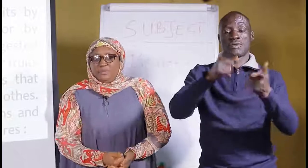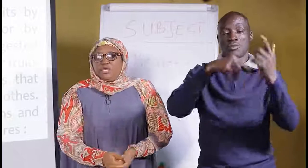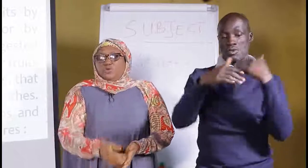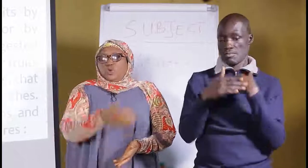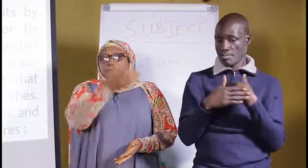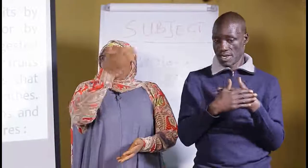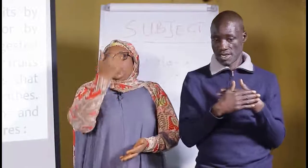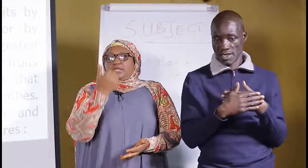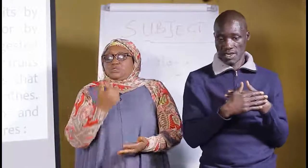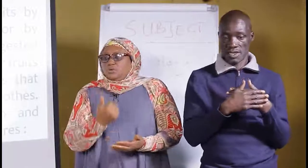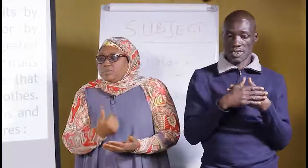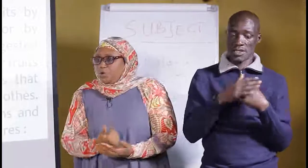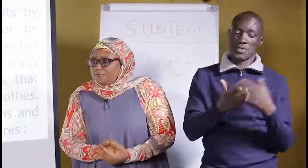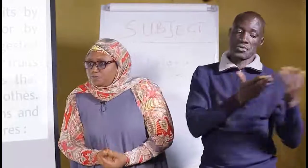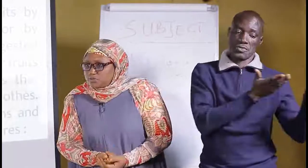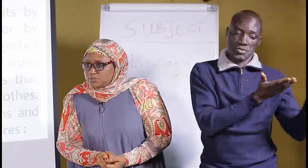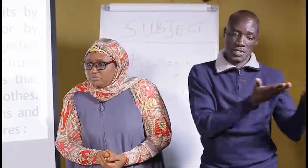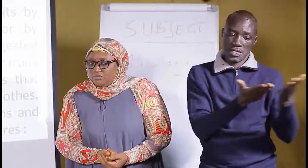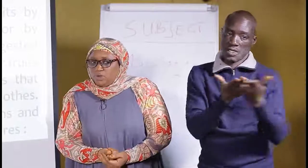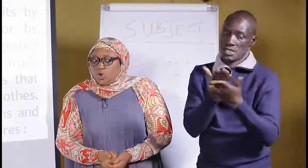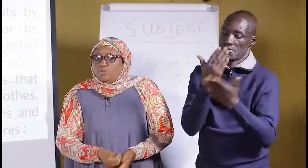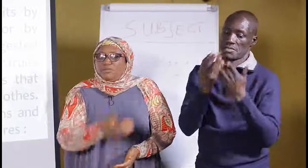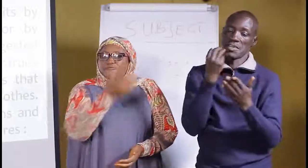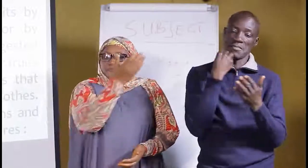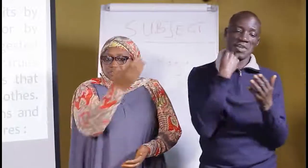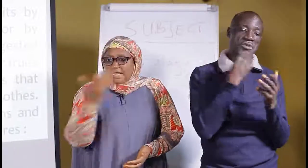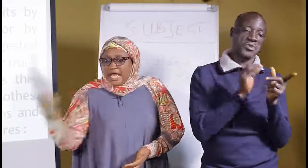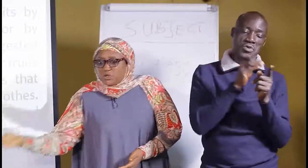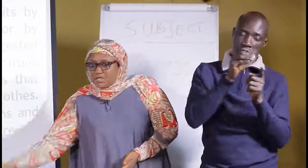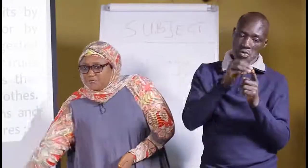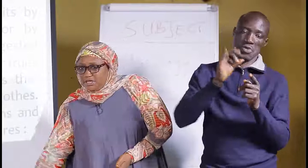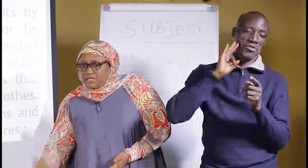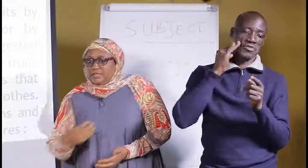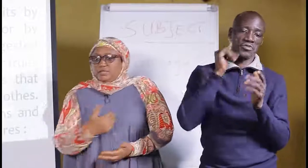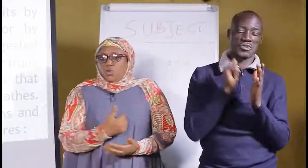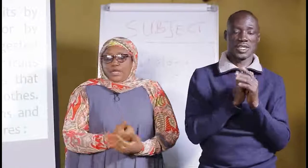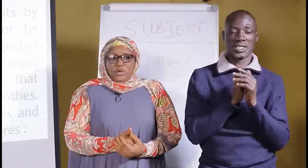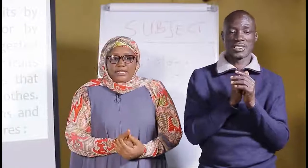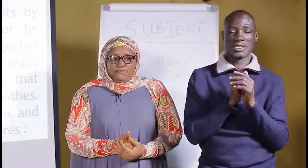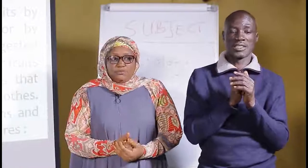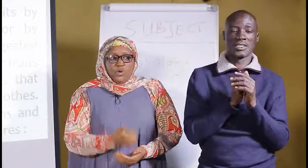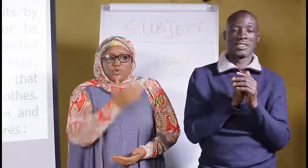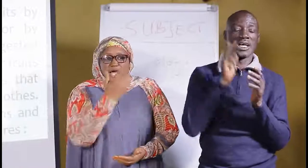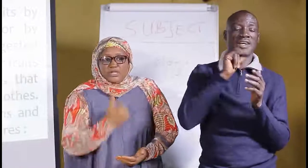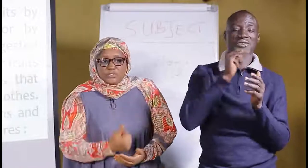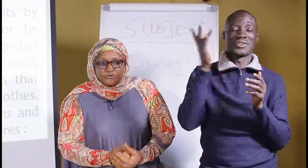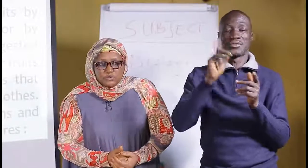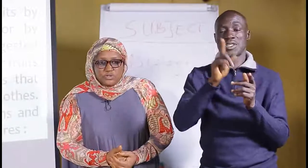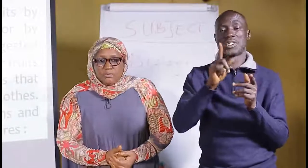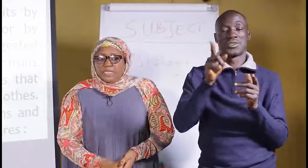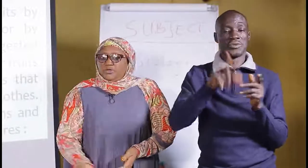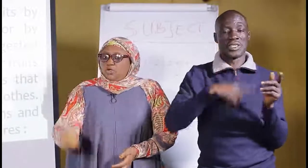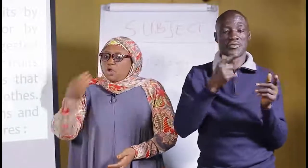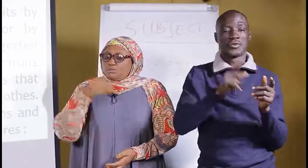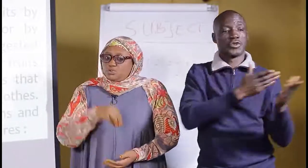back, maybe you happen to carry some mango fruits, or maybe fruits that are not even where you are living. When you carry those